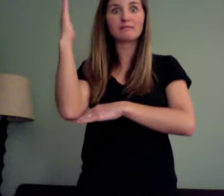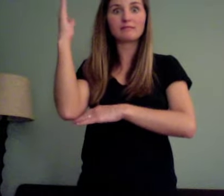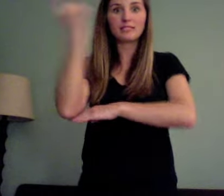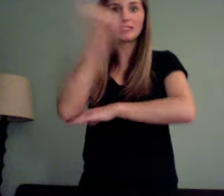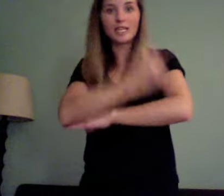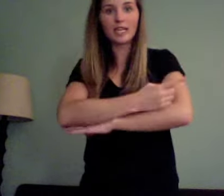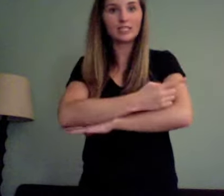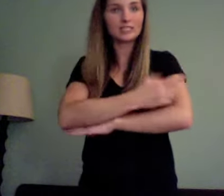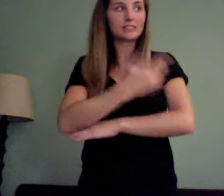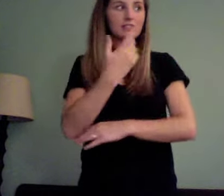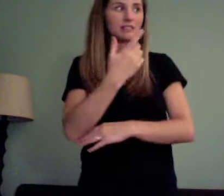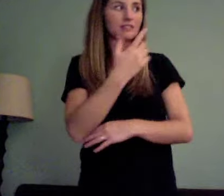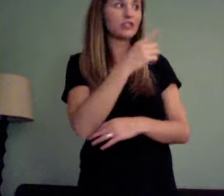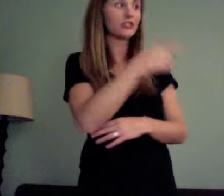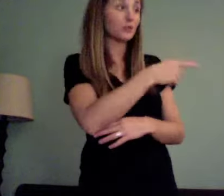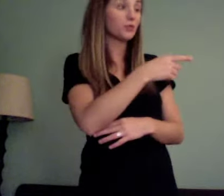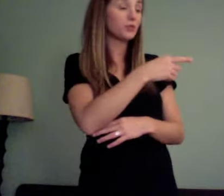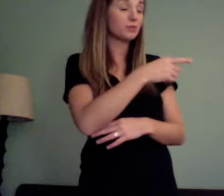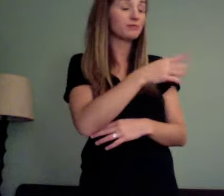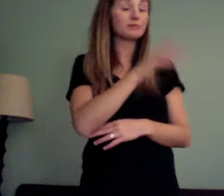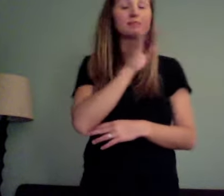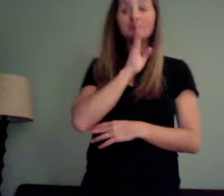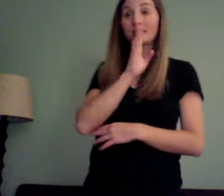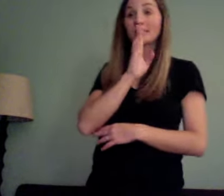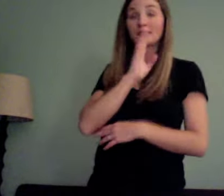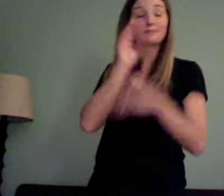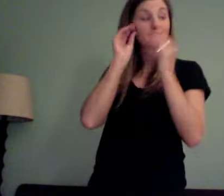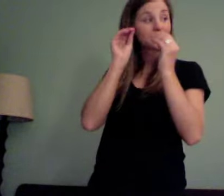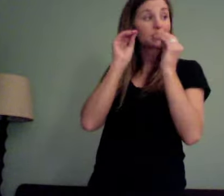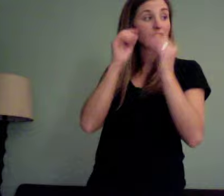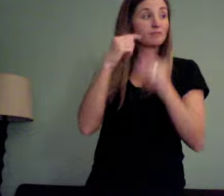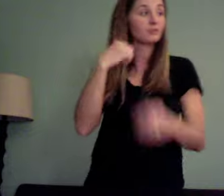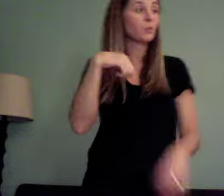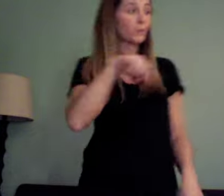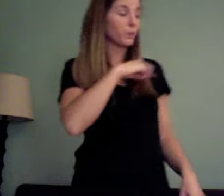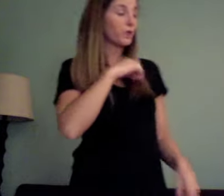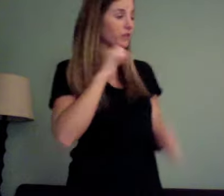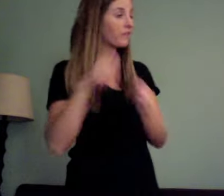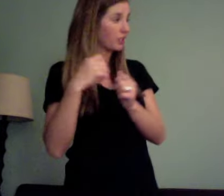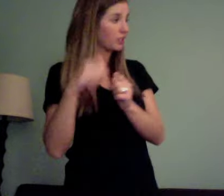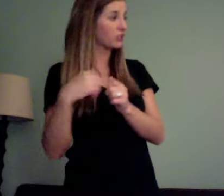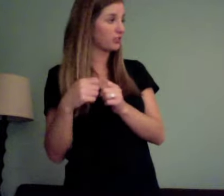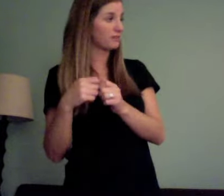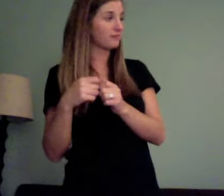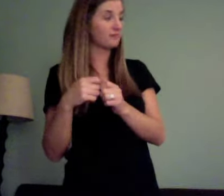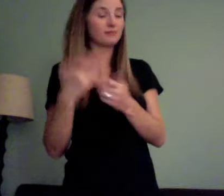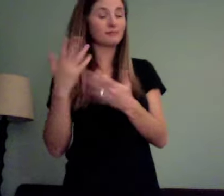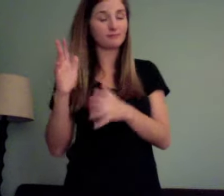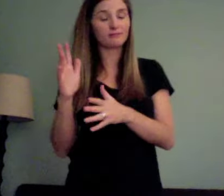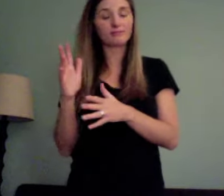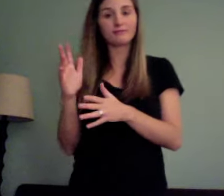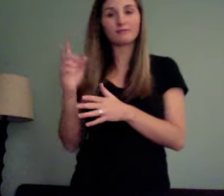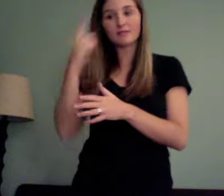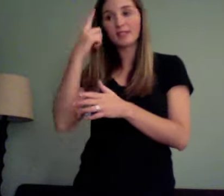speaking? We'll do the fishing. But instead, they decided to entertain him and they threw the nets off the side. And sure enough, they pulled.